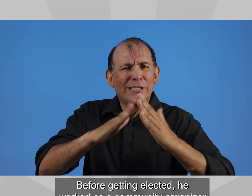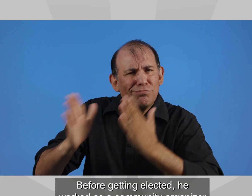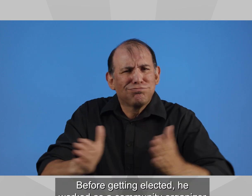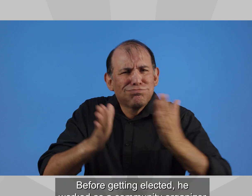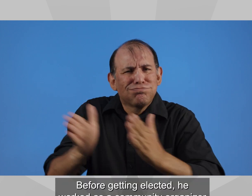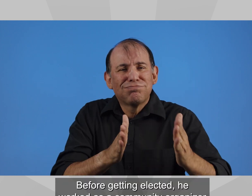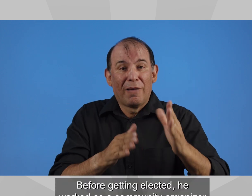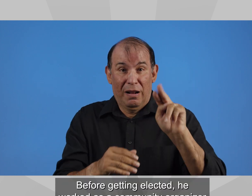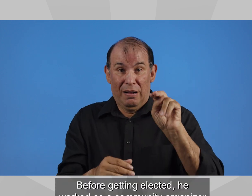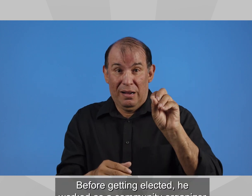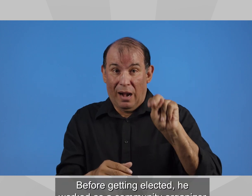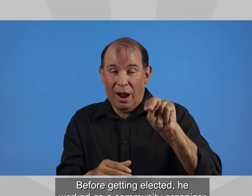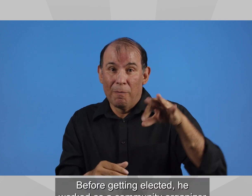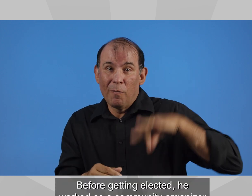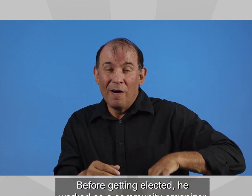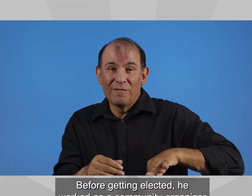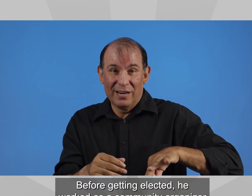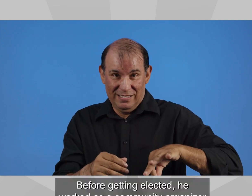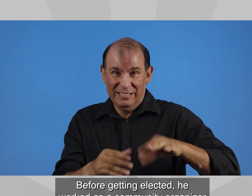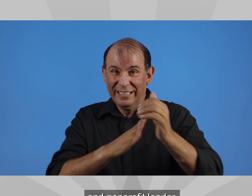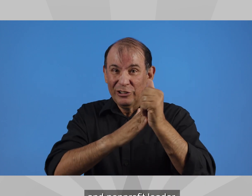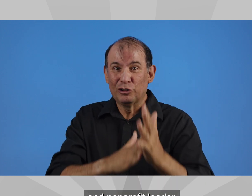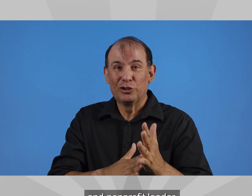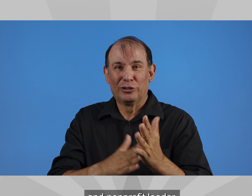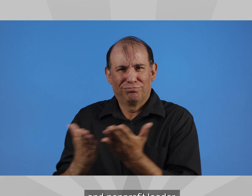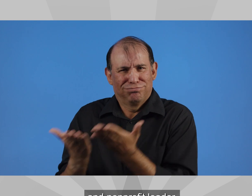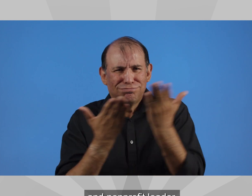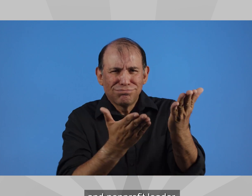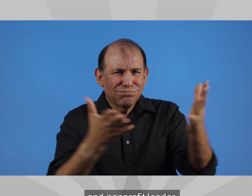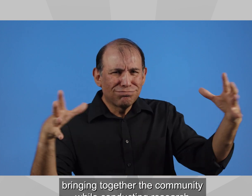Before getting elected, he worked as a community organizer and